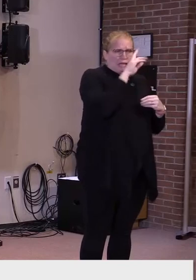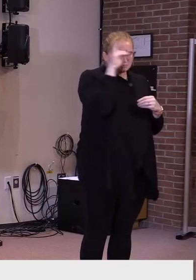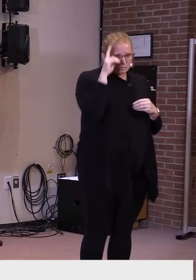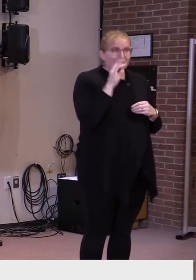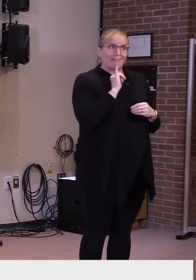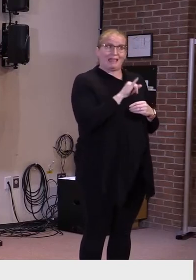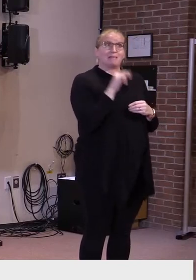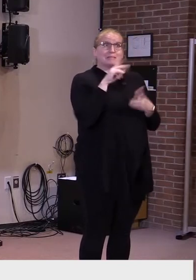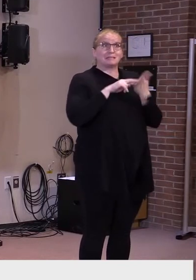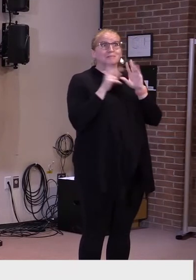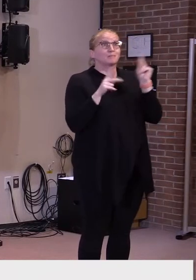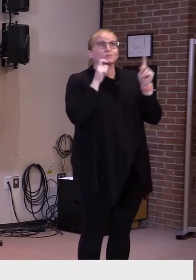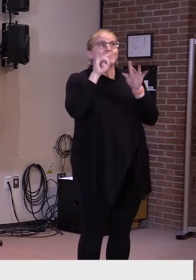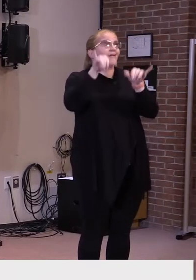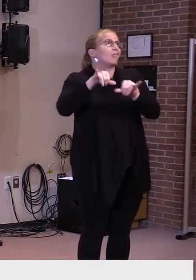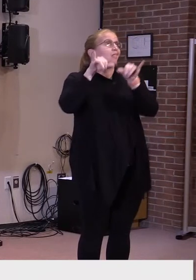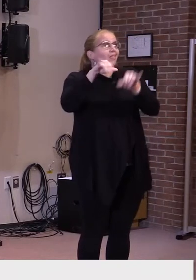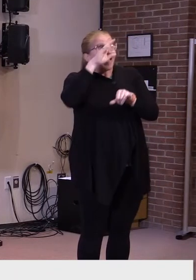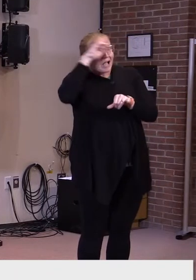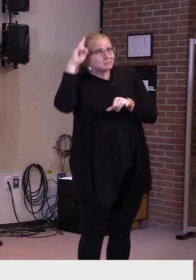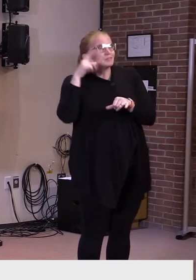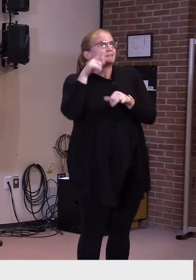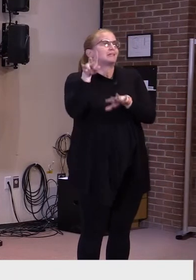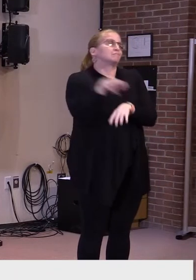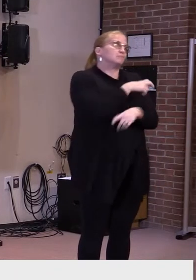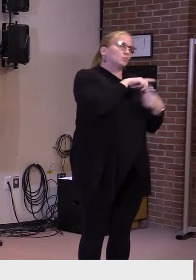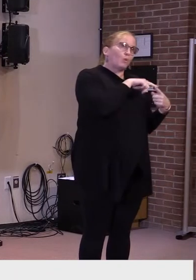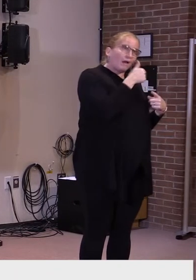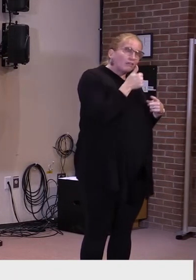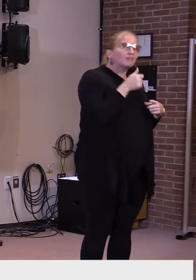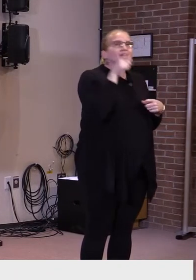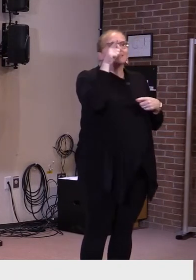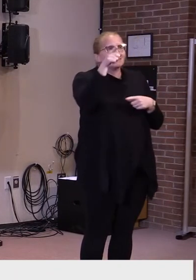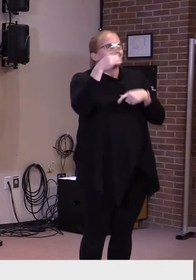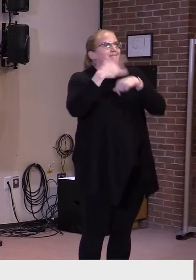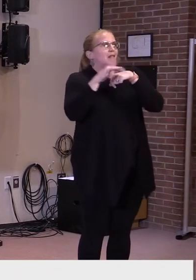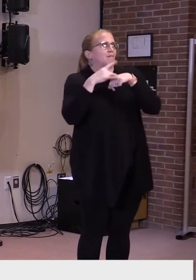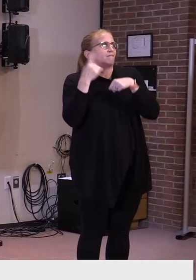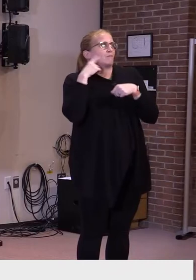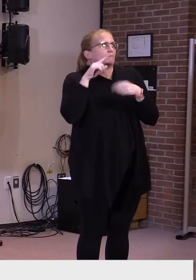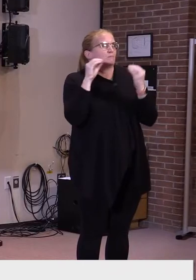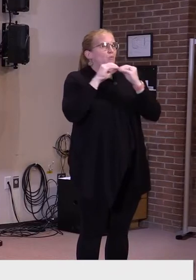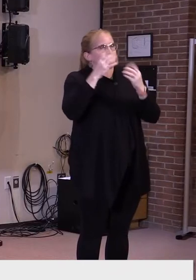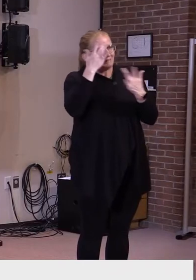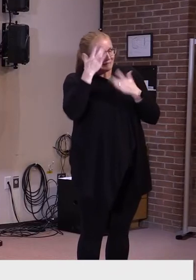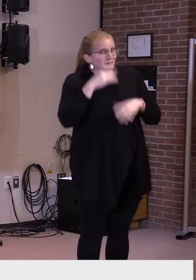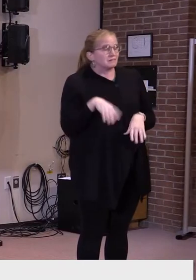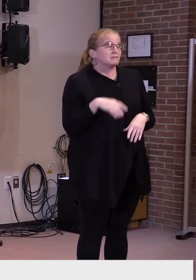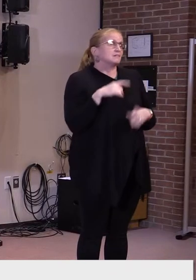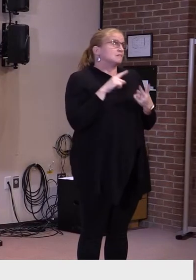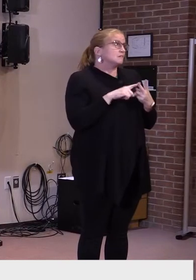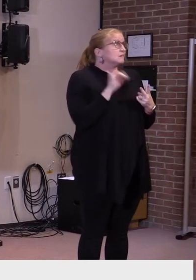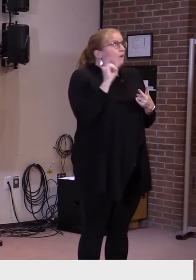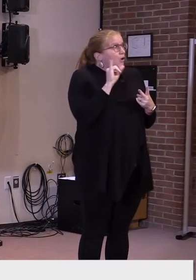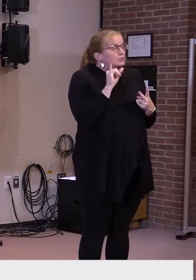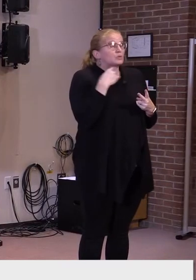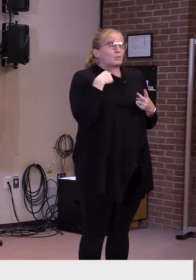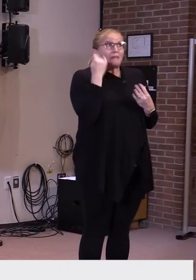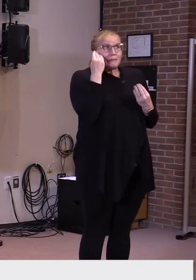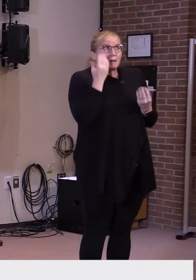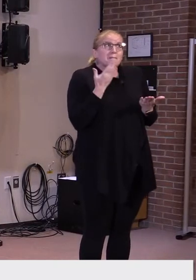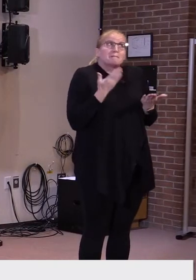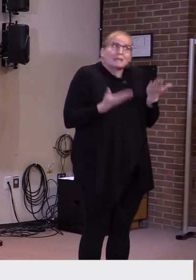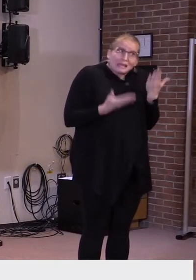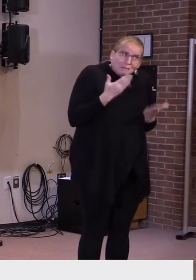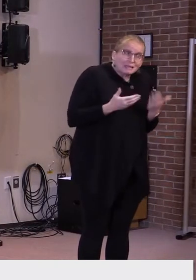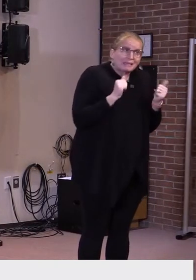That will free up hospital capacity for those who need it. And we're exploring the possibility of opening up an